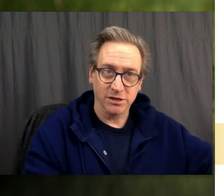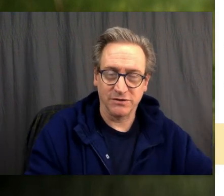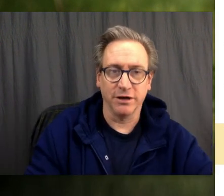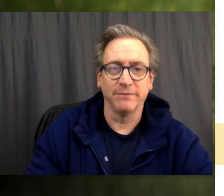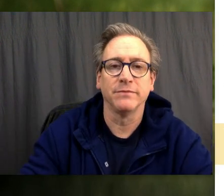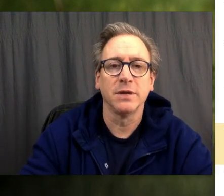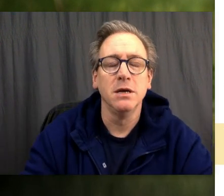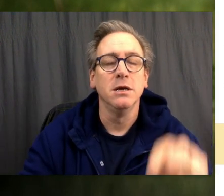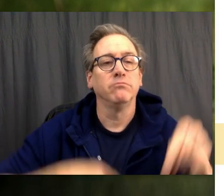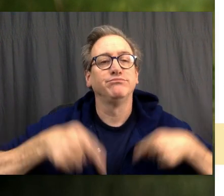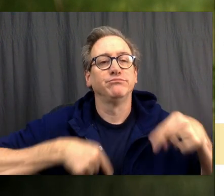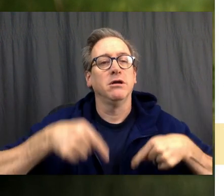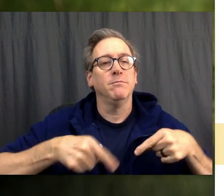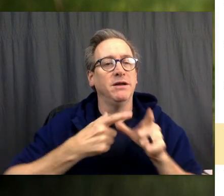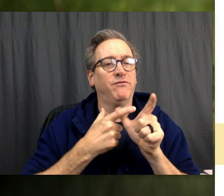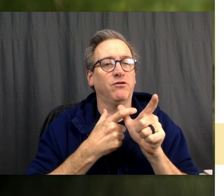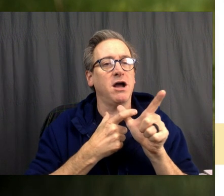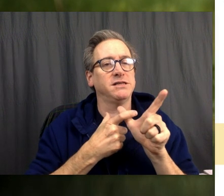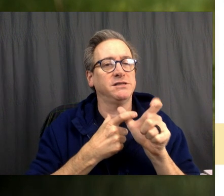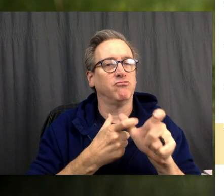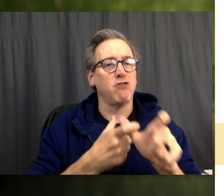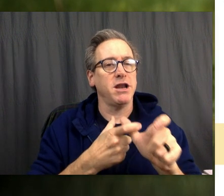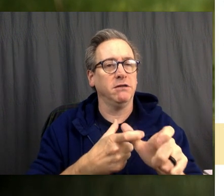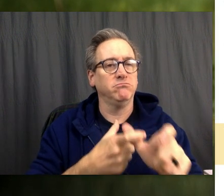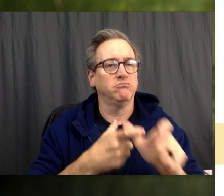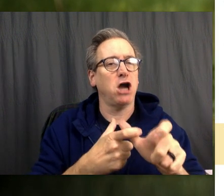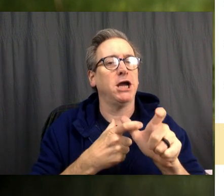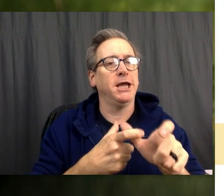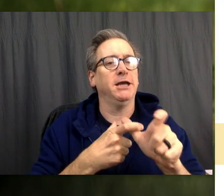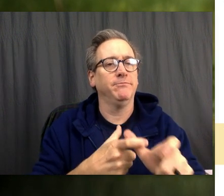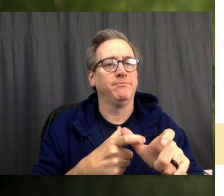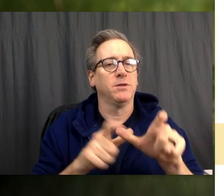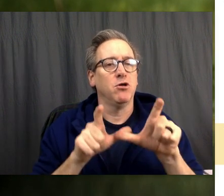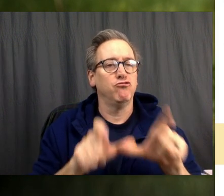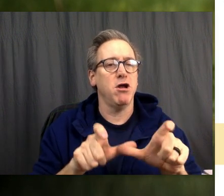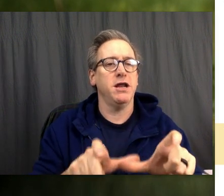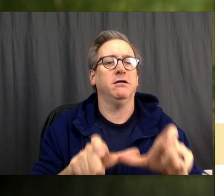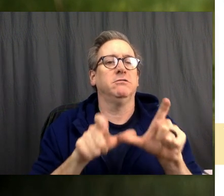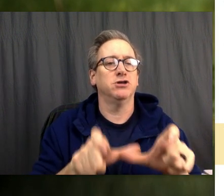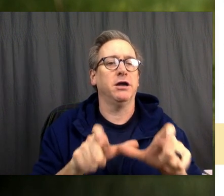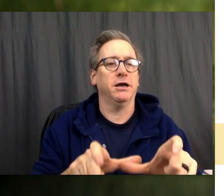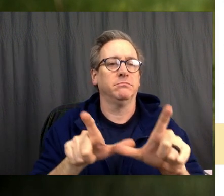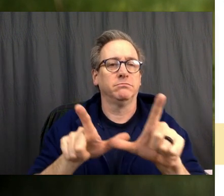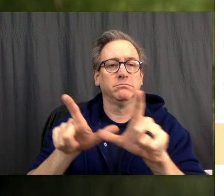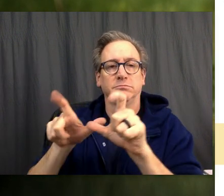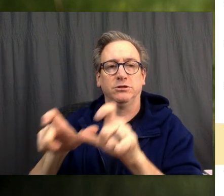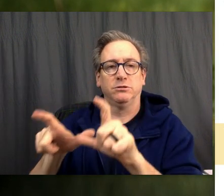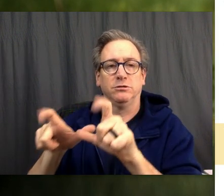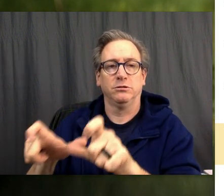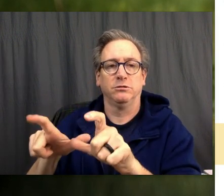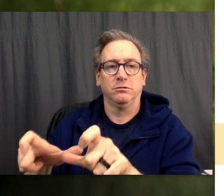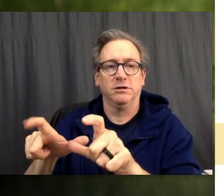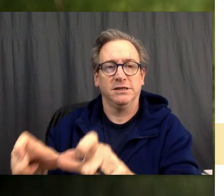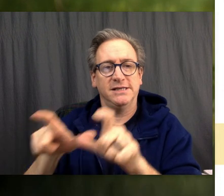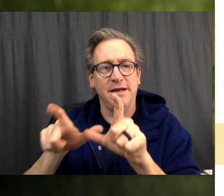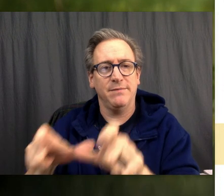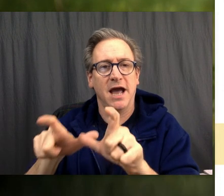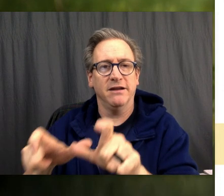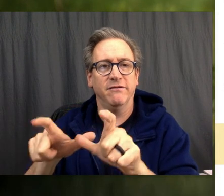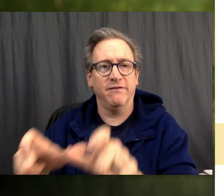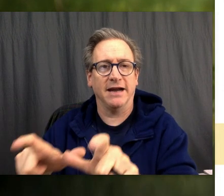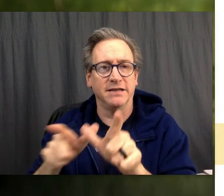goes off screen. But for us, running, jogging, running, jogging. It's the